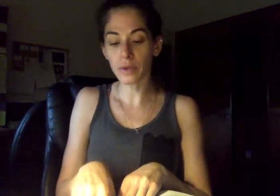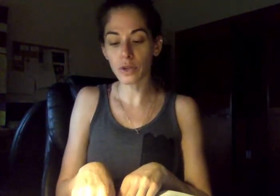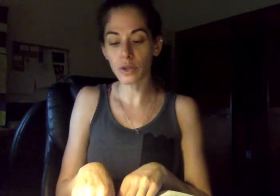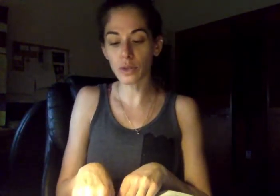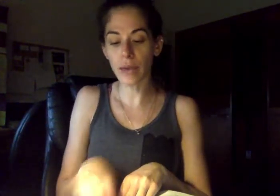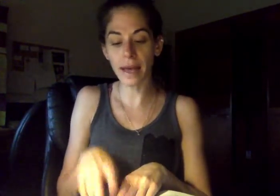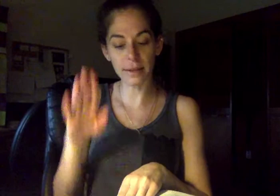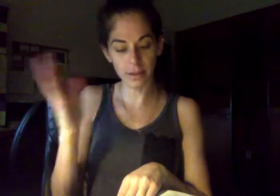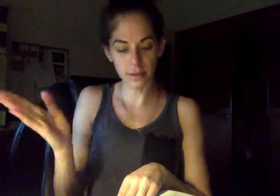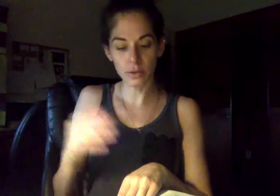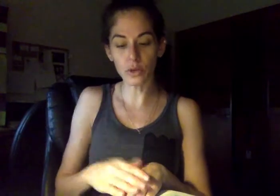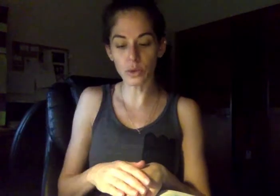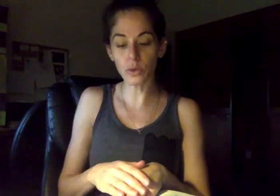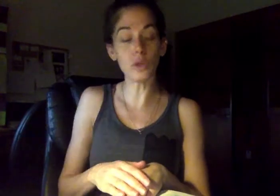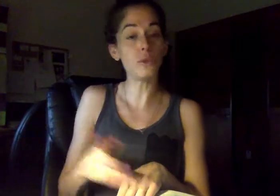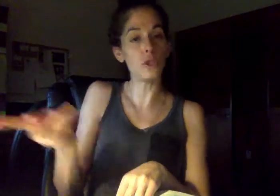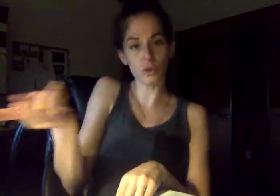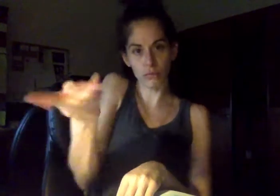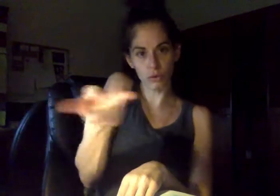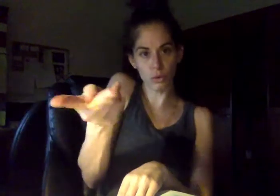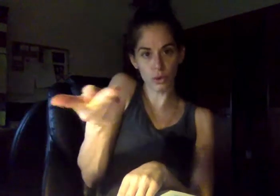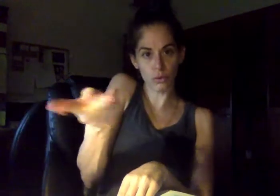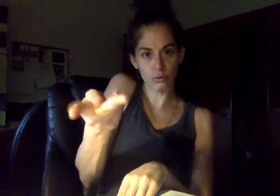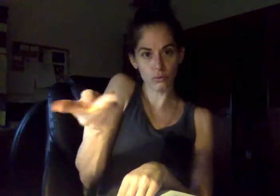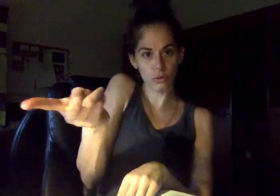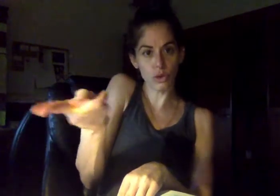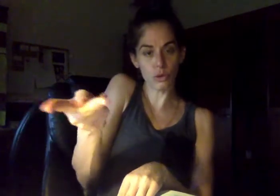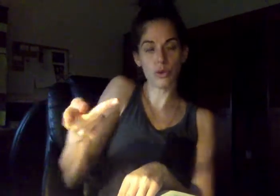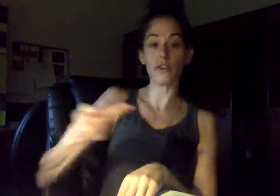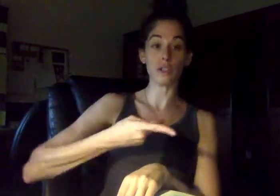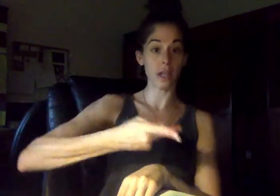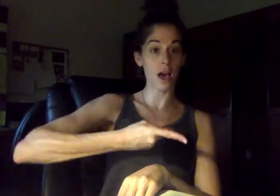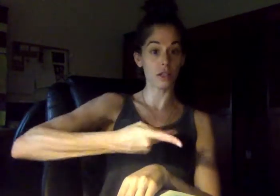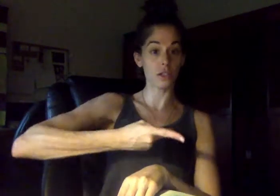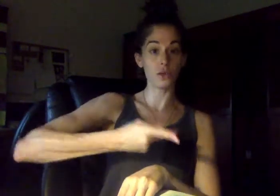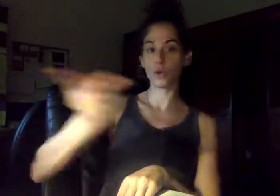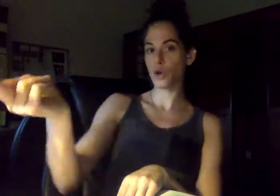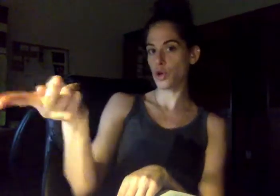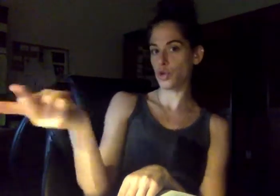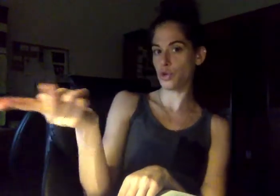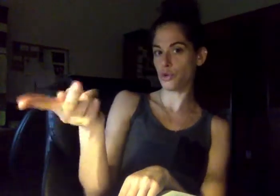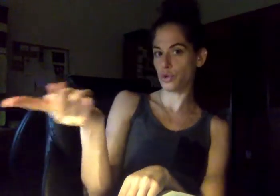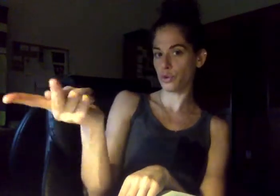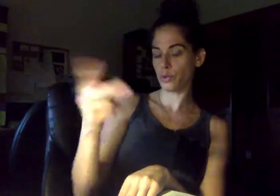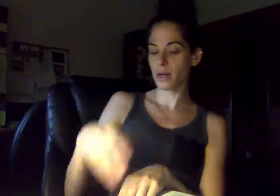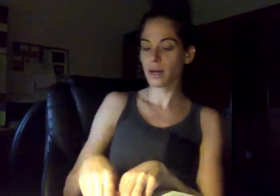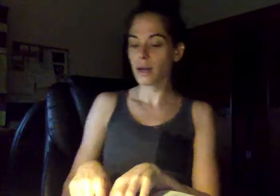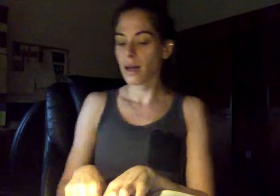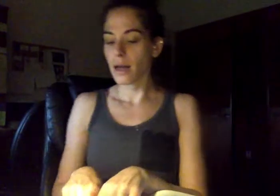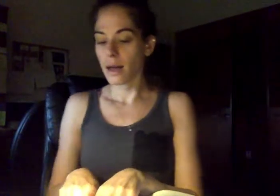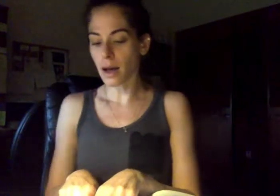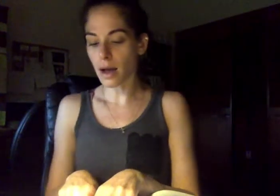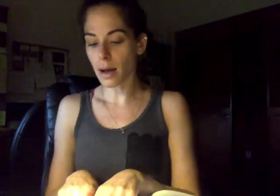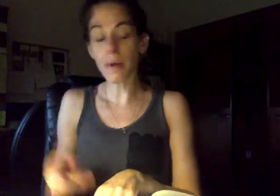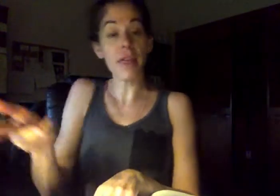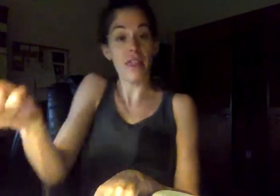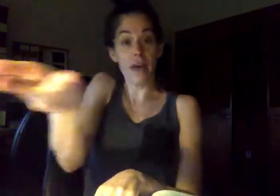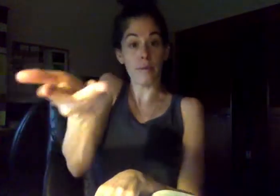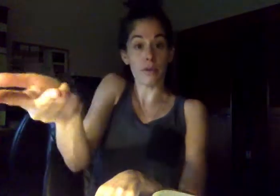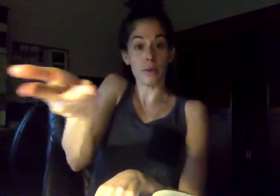You and you 2. You 2 versus us 2. You 2. Them 3